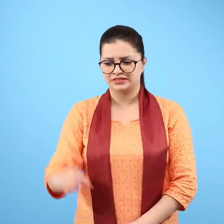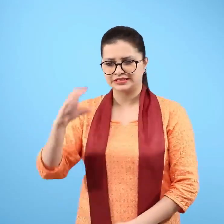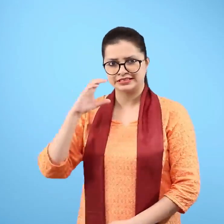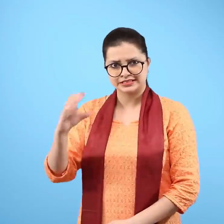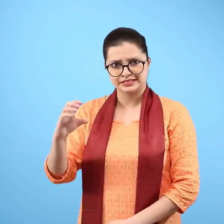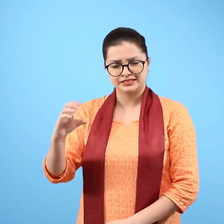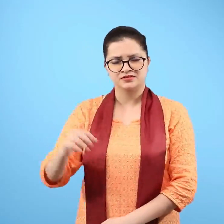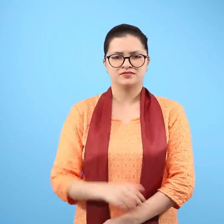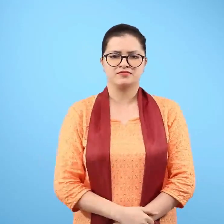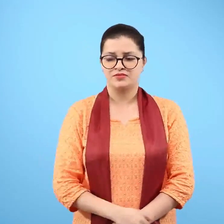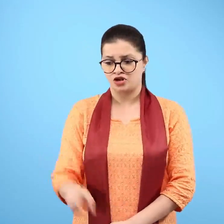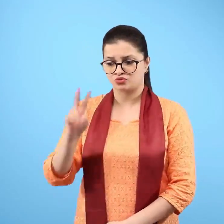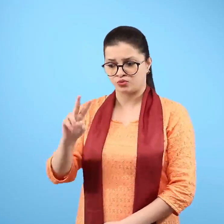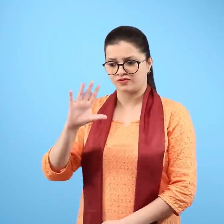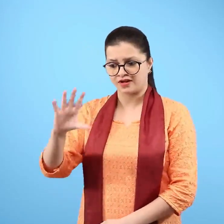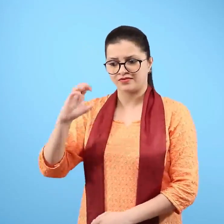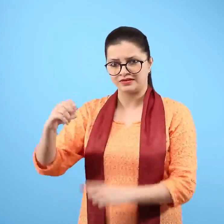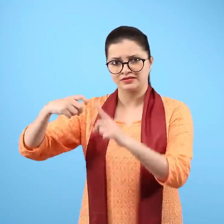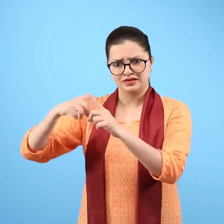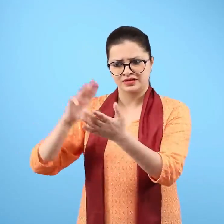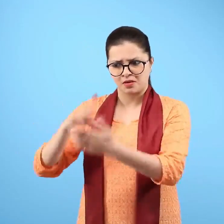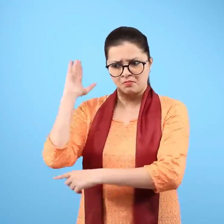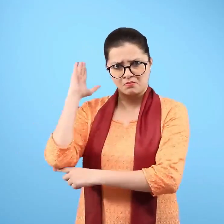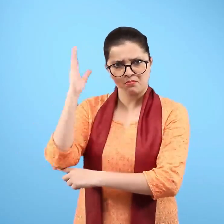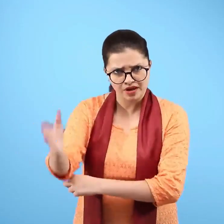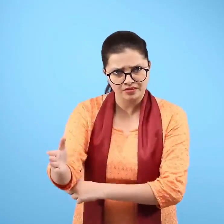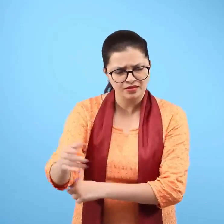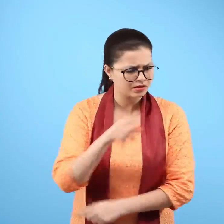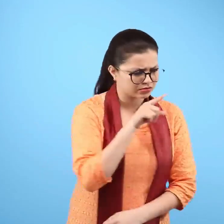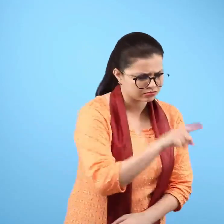Or option C, 250 kilometers.